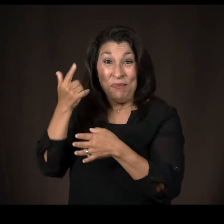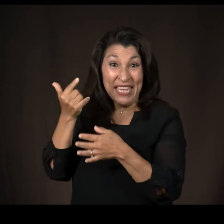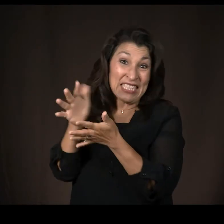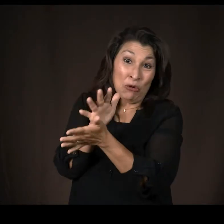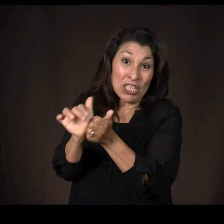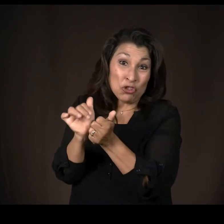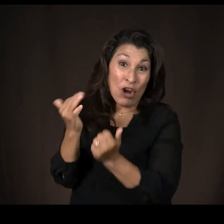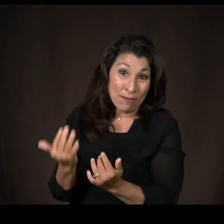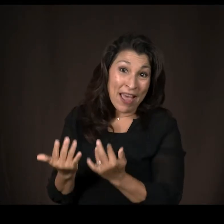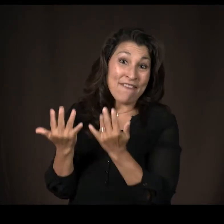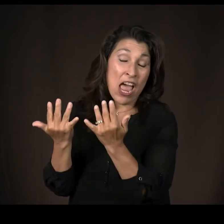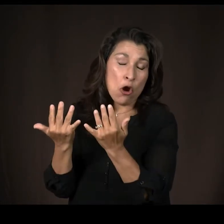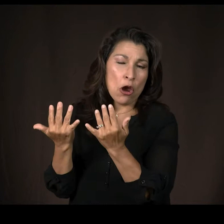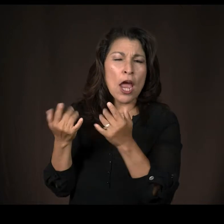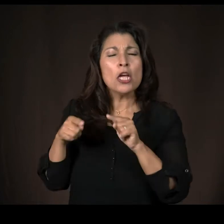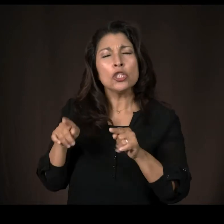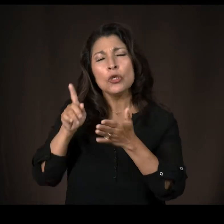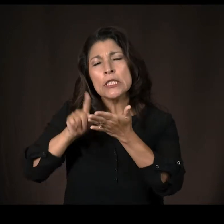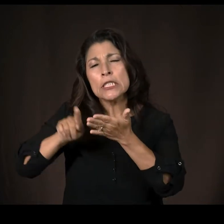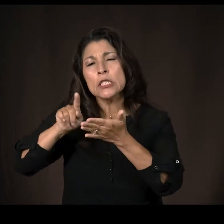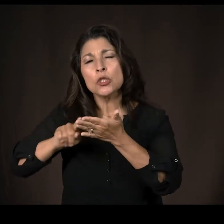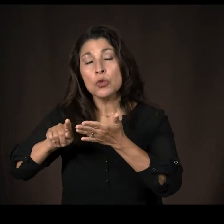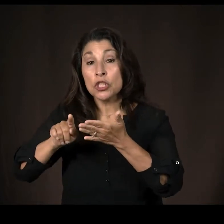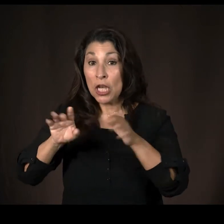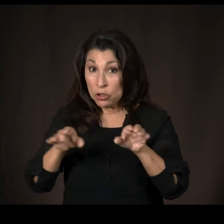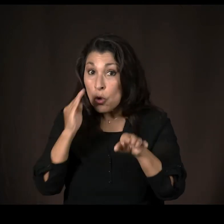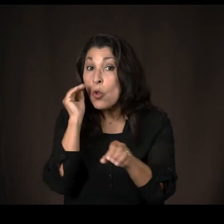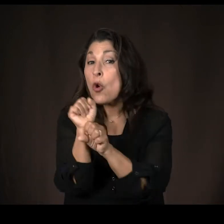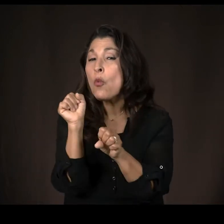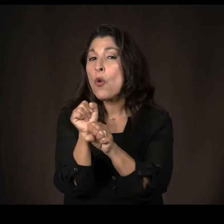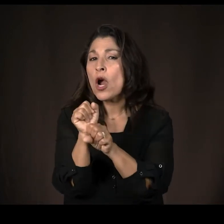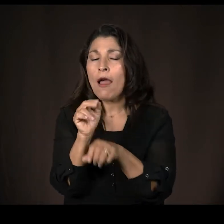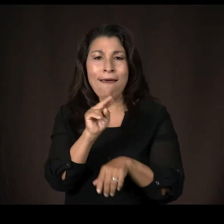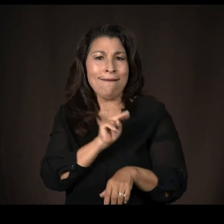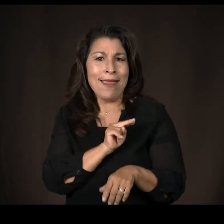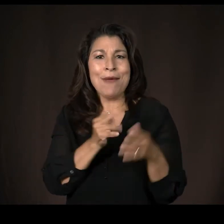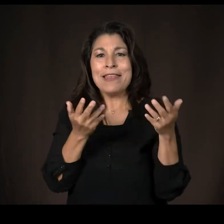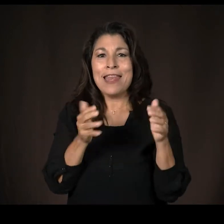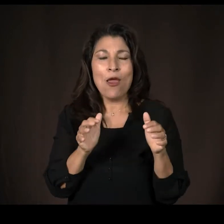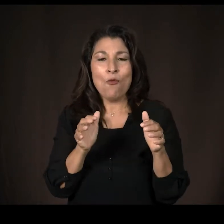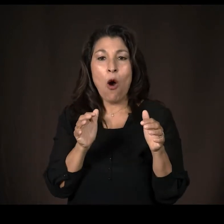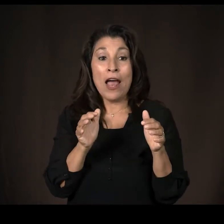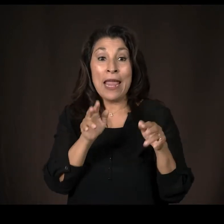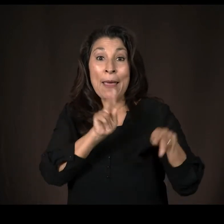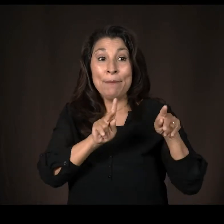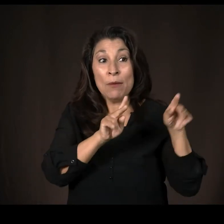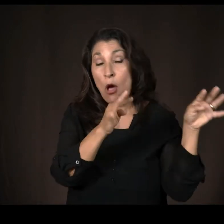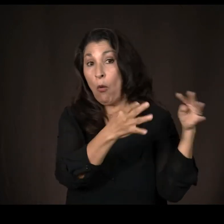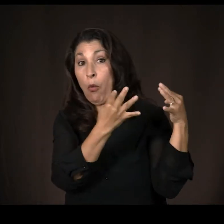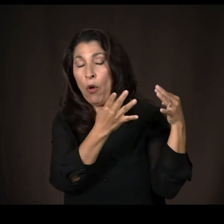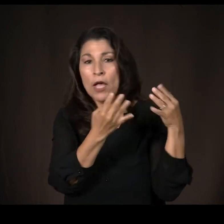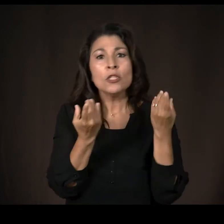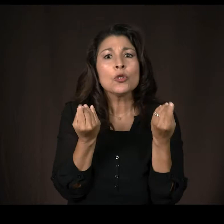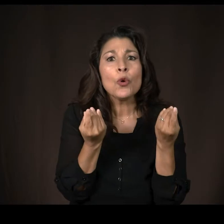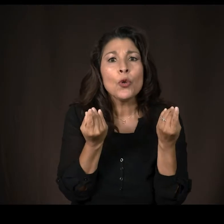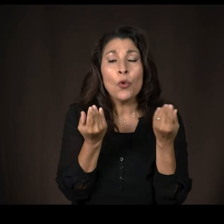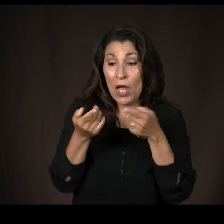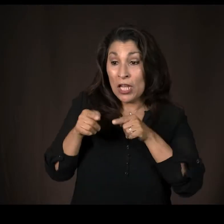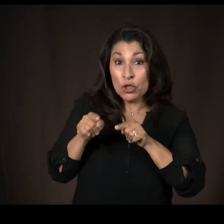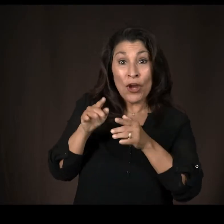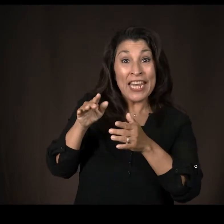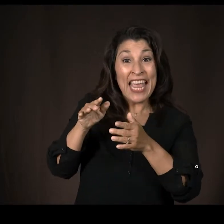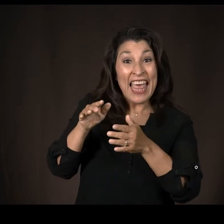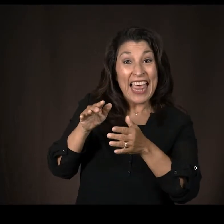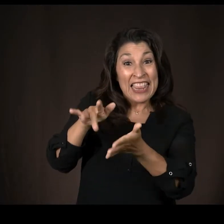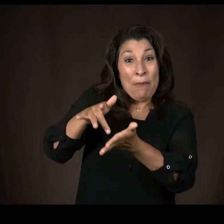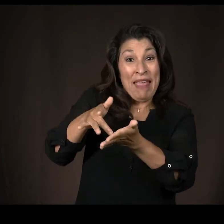Now, during this research step, do your homework. Nehemiah didn't want to attract attention to what he was doing, so he goes out in the middle